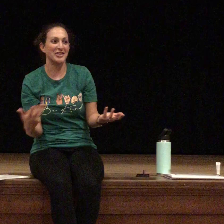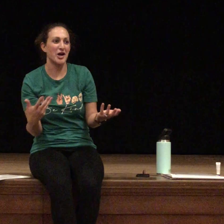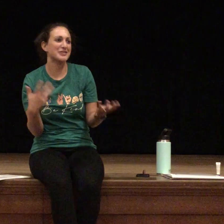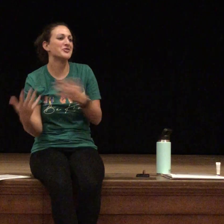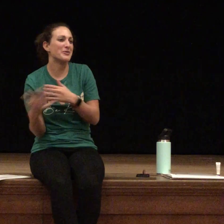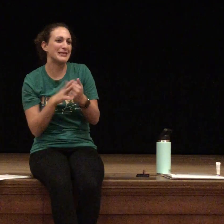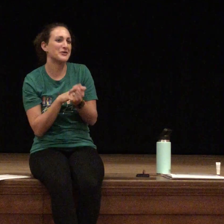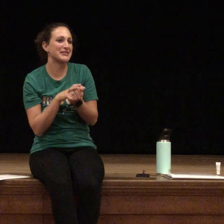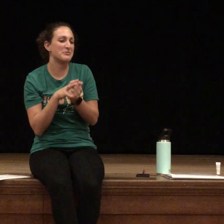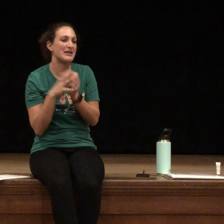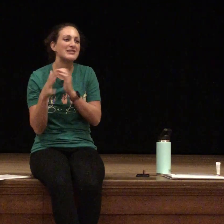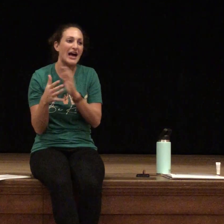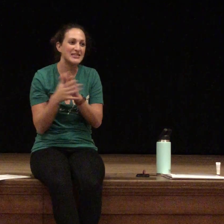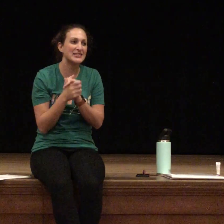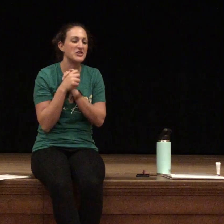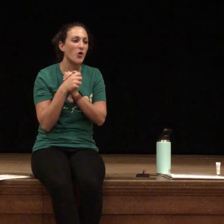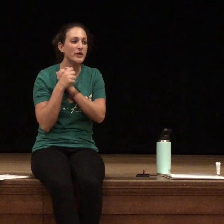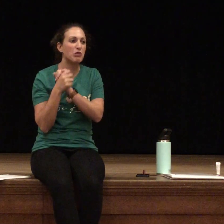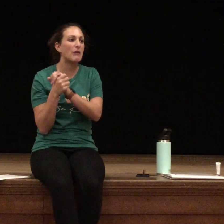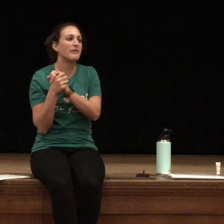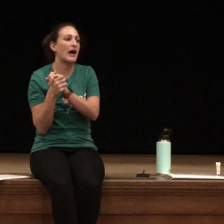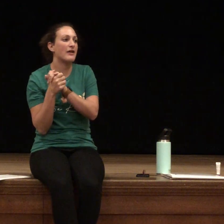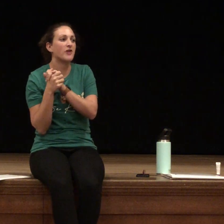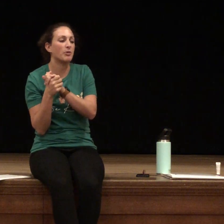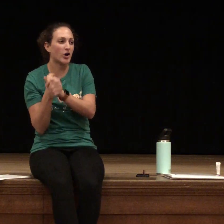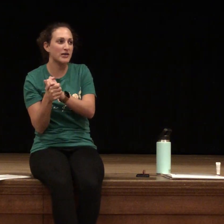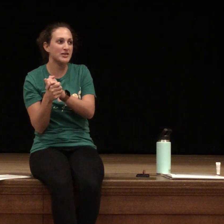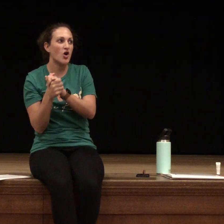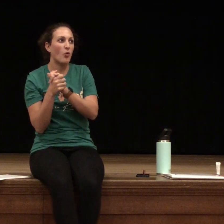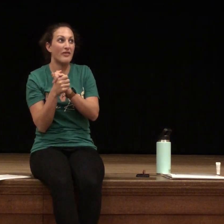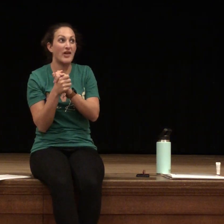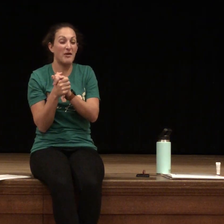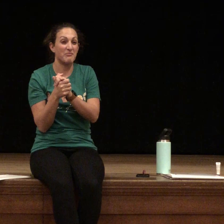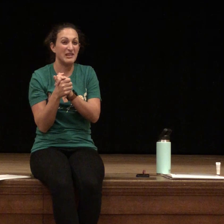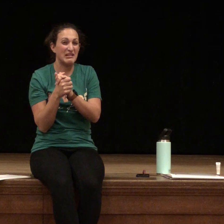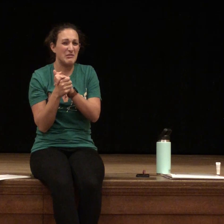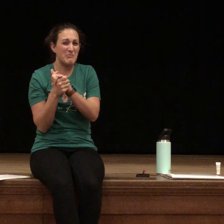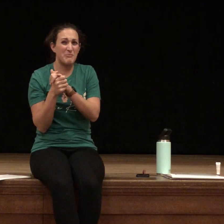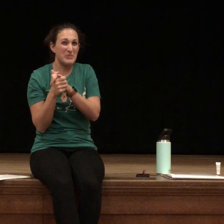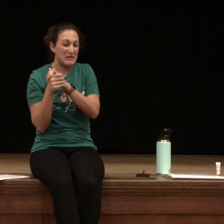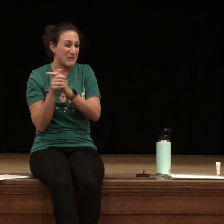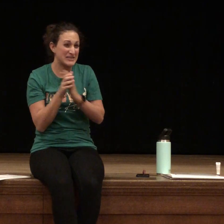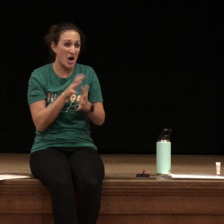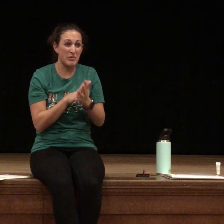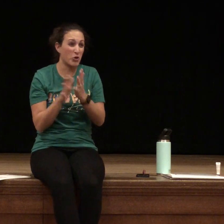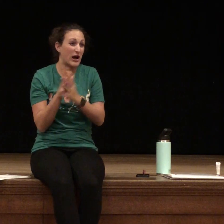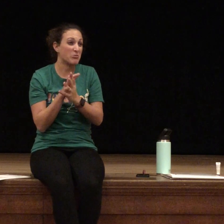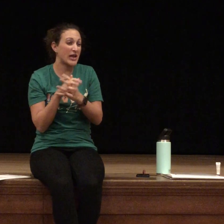nuggets. You know what I mean? So it's gonna be context. The only problem that I have come across with them being mixed up and more